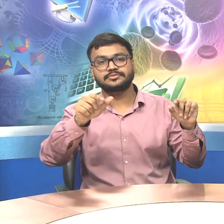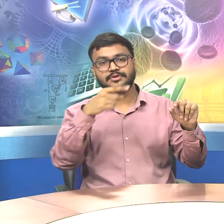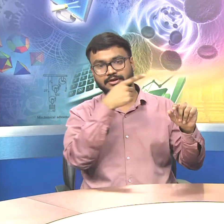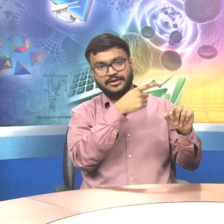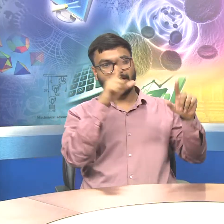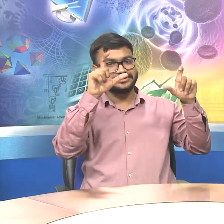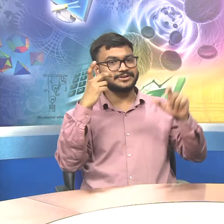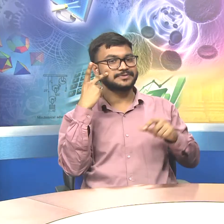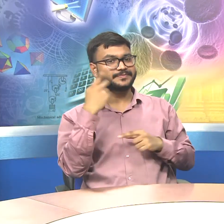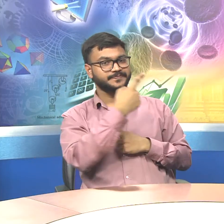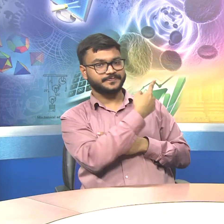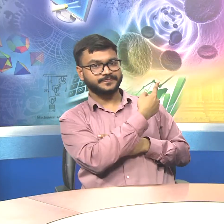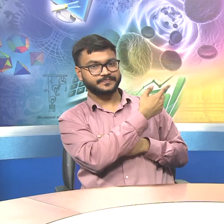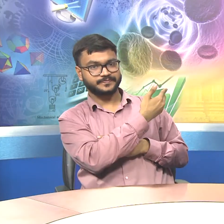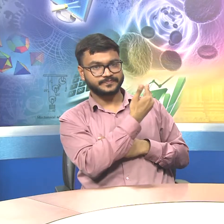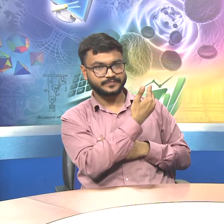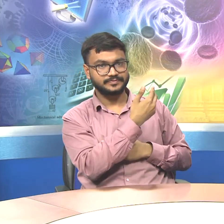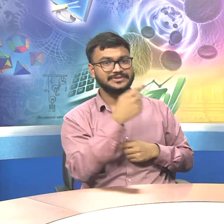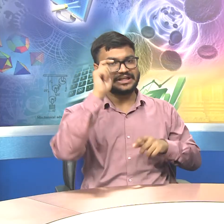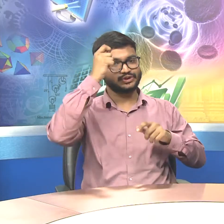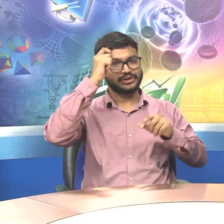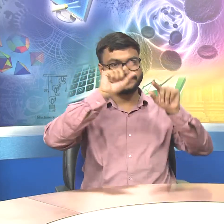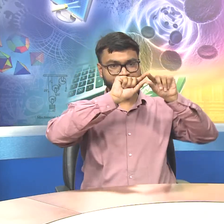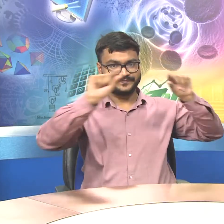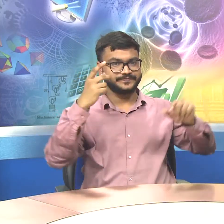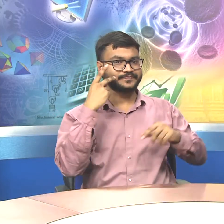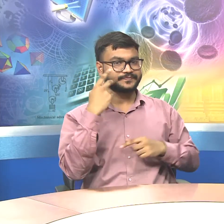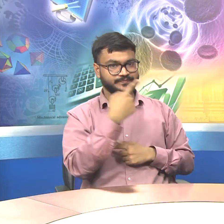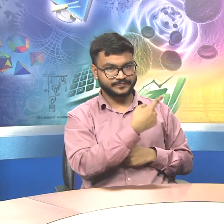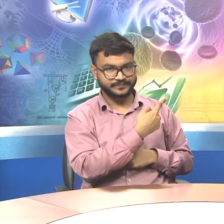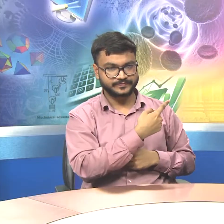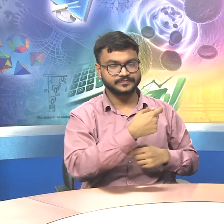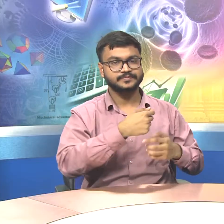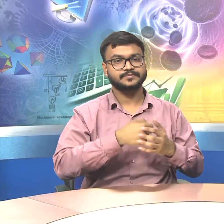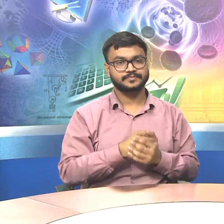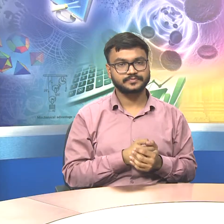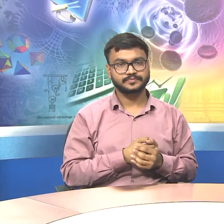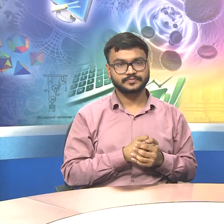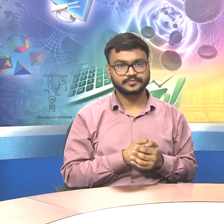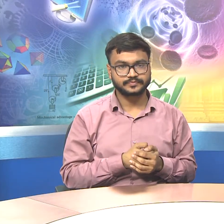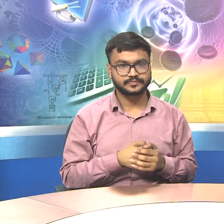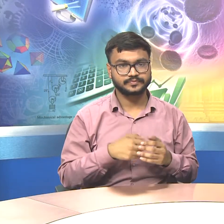Here, two simple sentences combine and make the complex sentence.